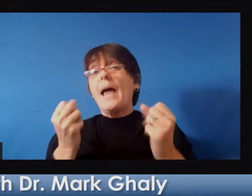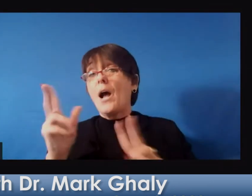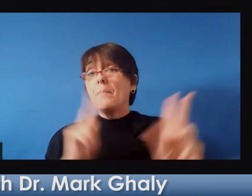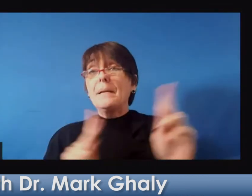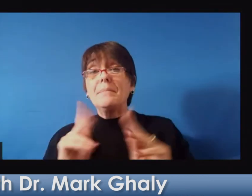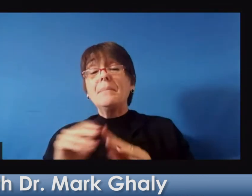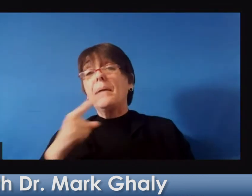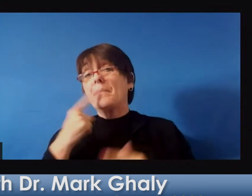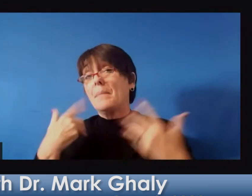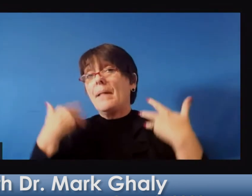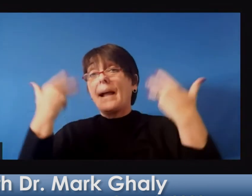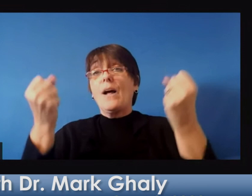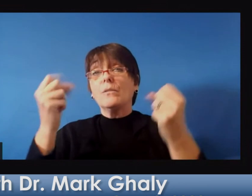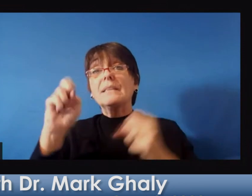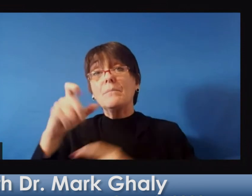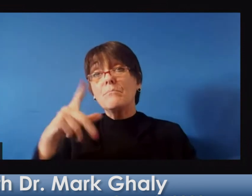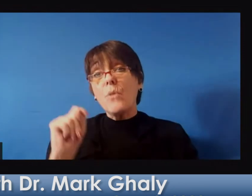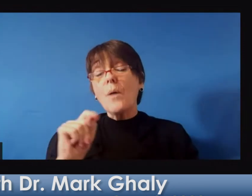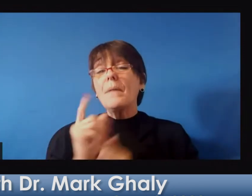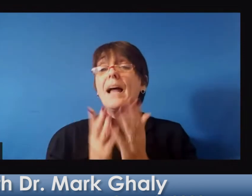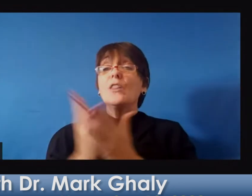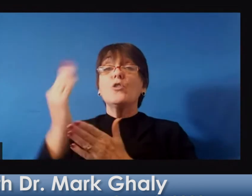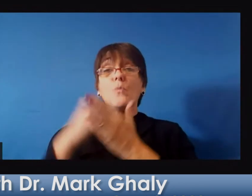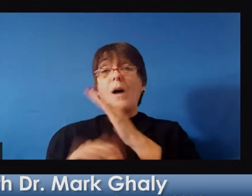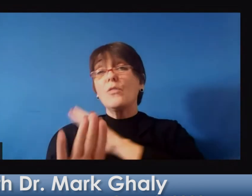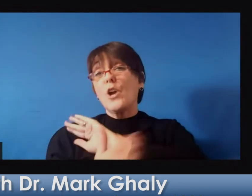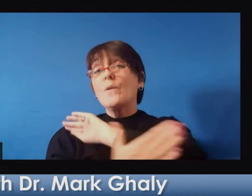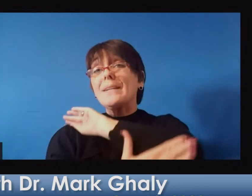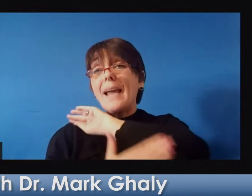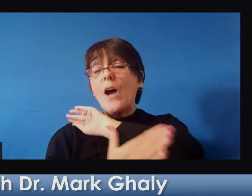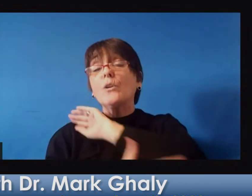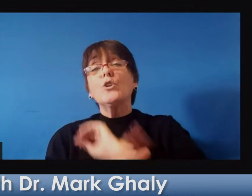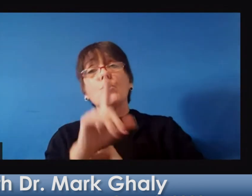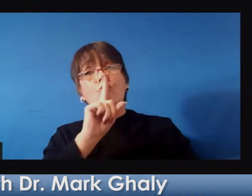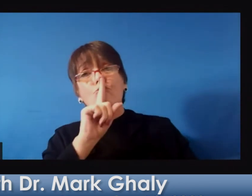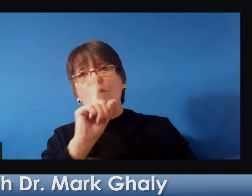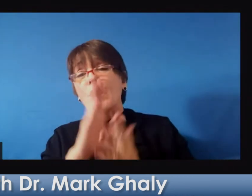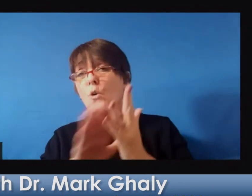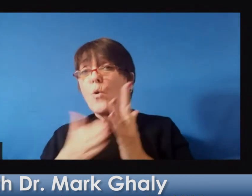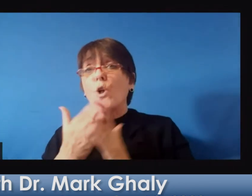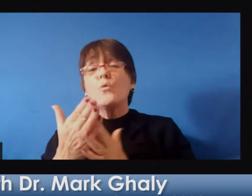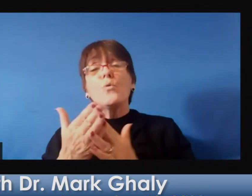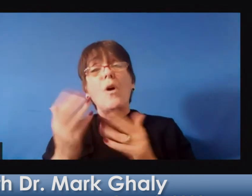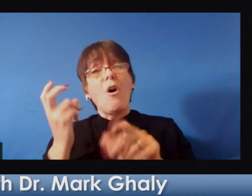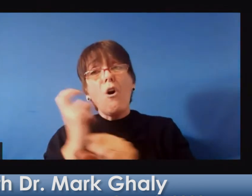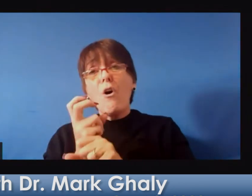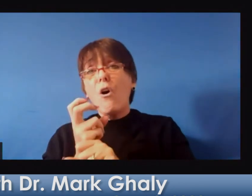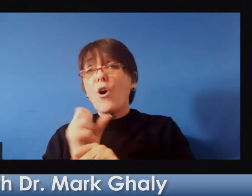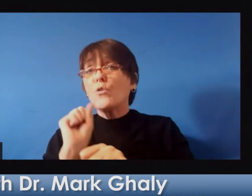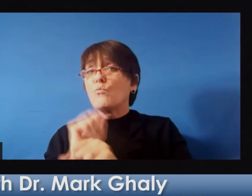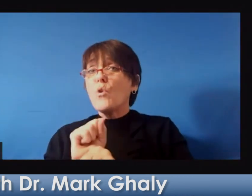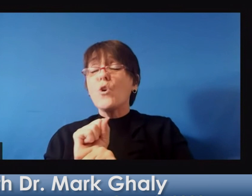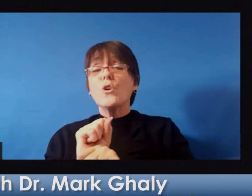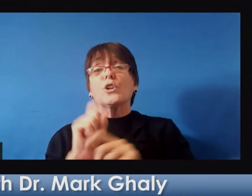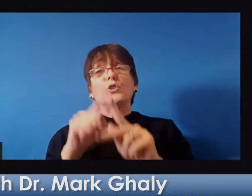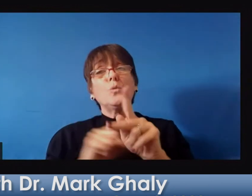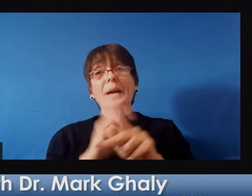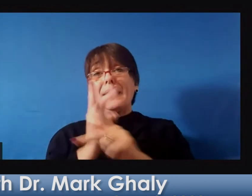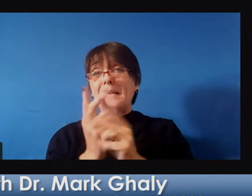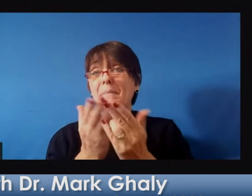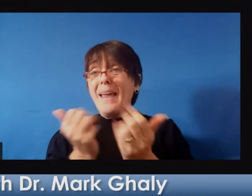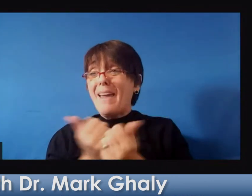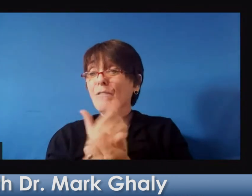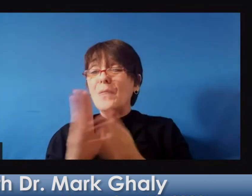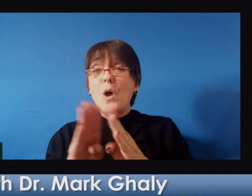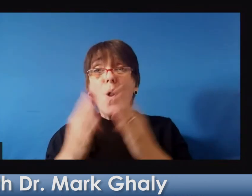public health department and throughout the county, who are really going through tremendous efforts to not just keep things open,